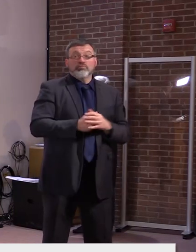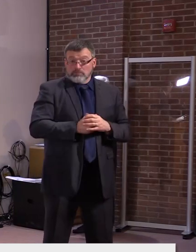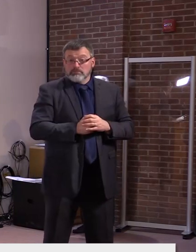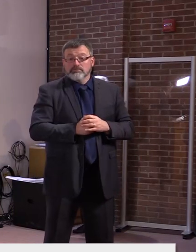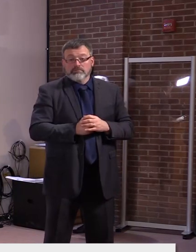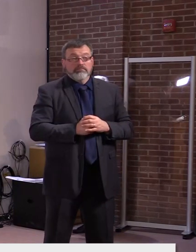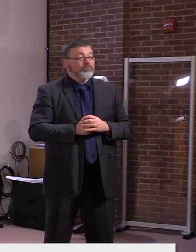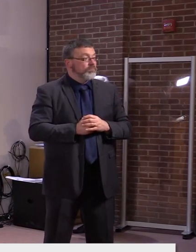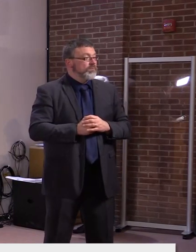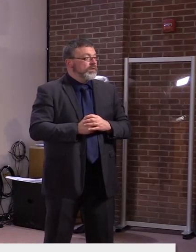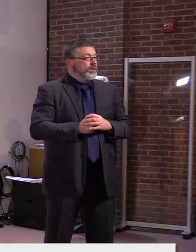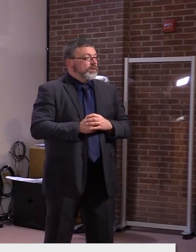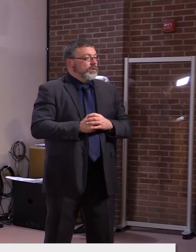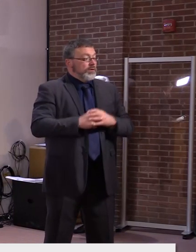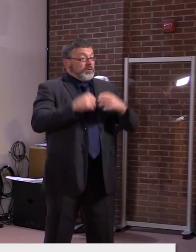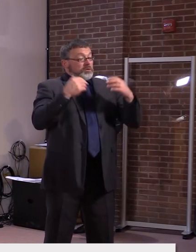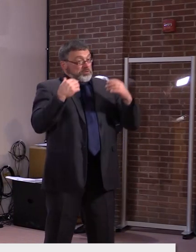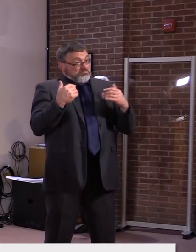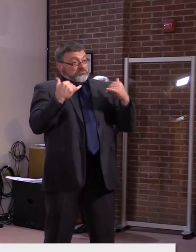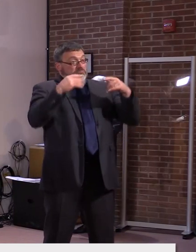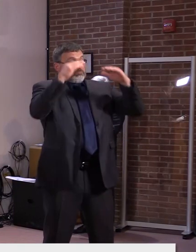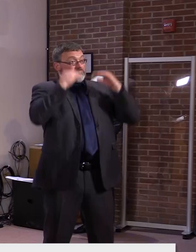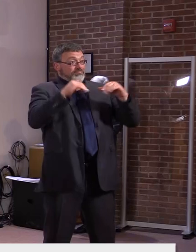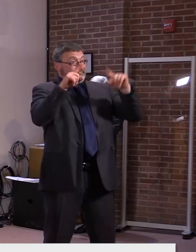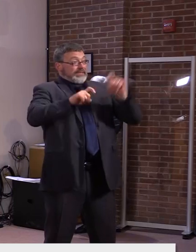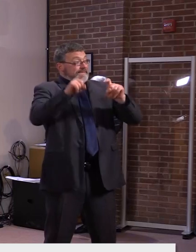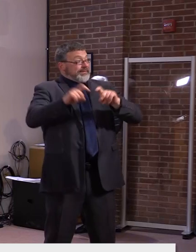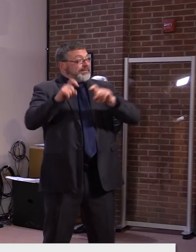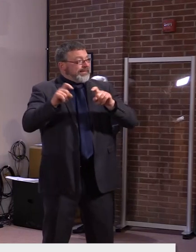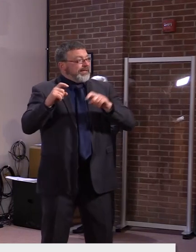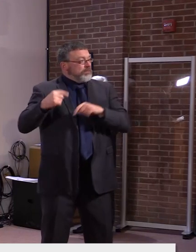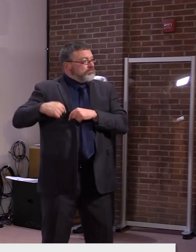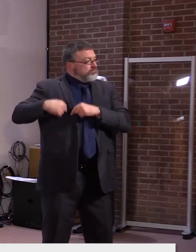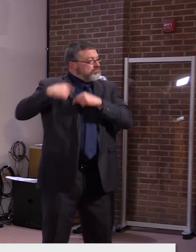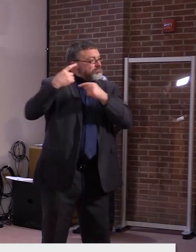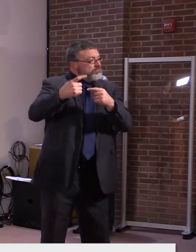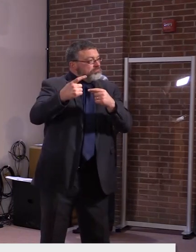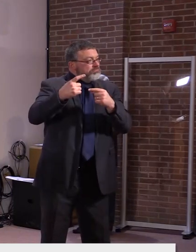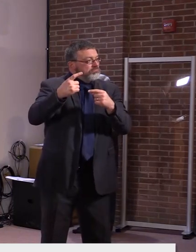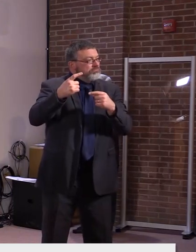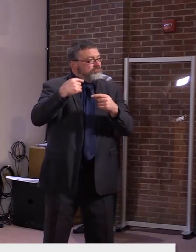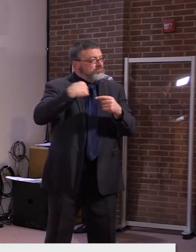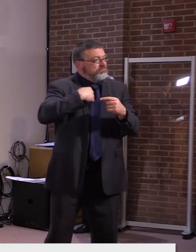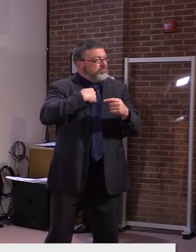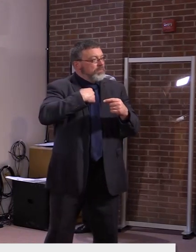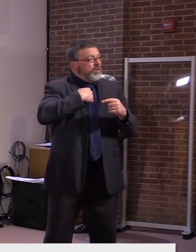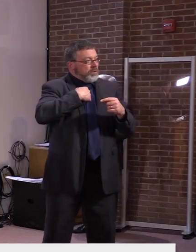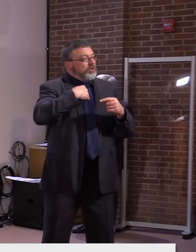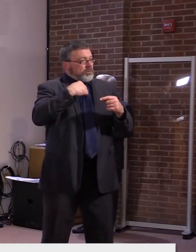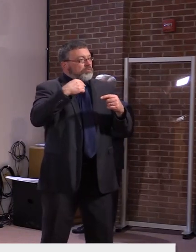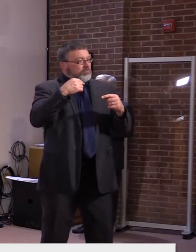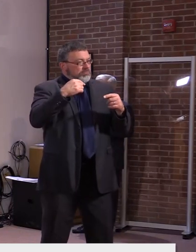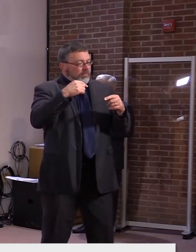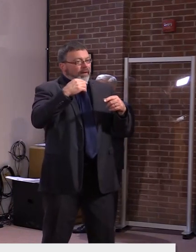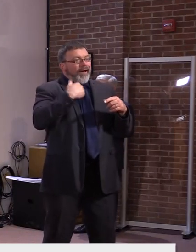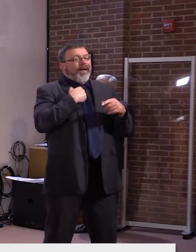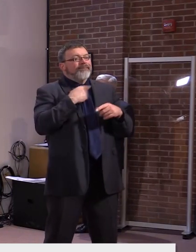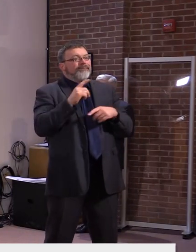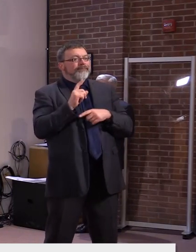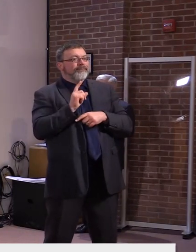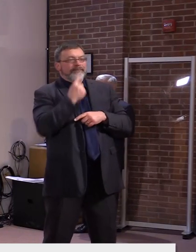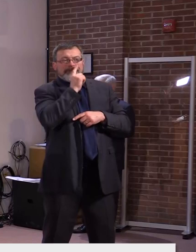Stay. We are now shipping antigen test kits, the testing technology that's involved with Test to Stay, to